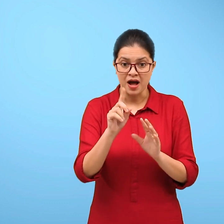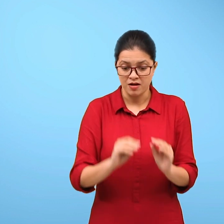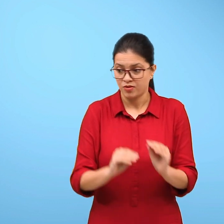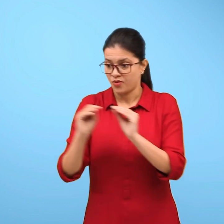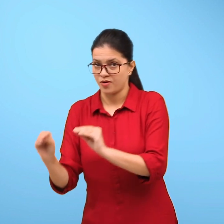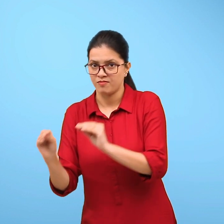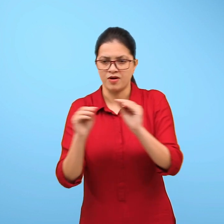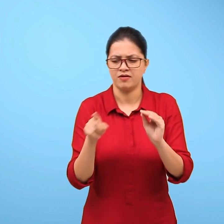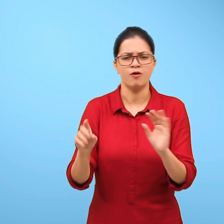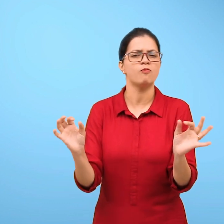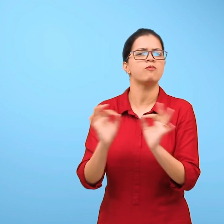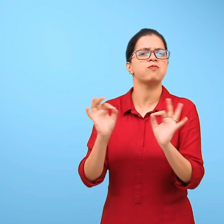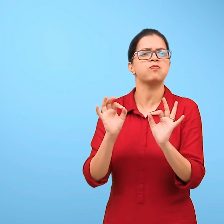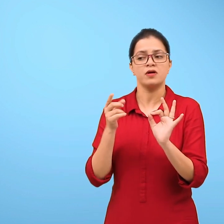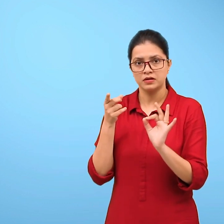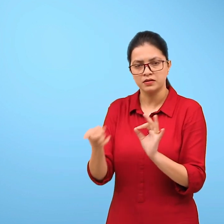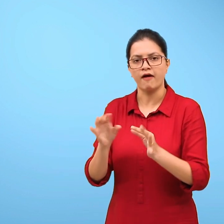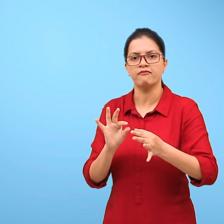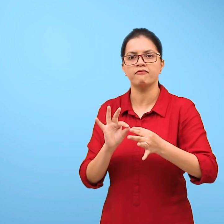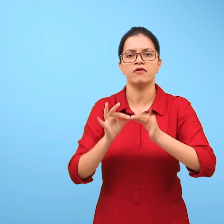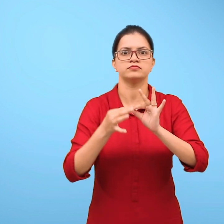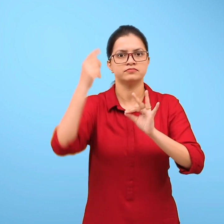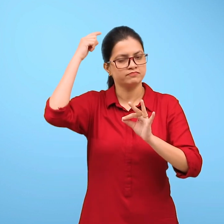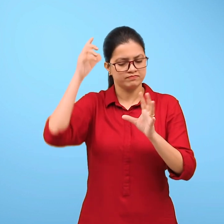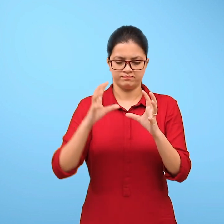The bones cannot move at these joints.